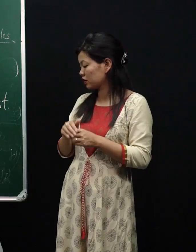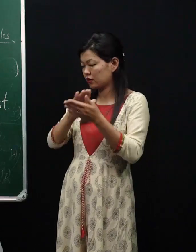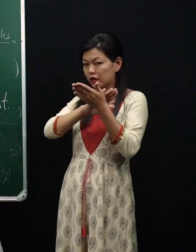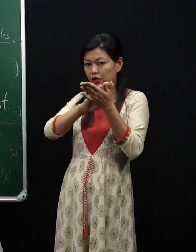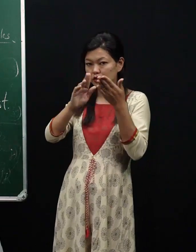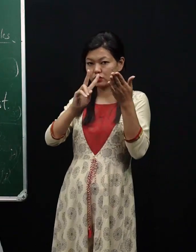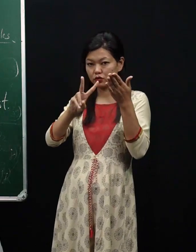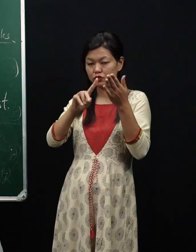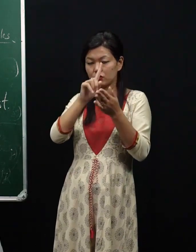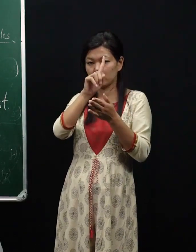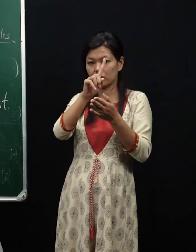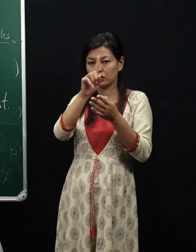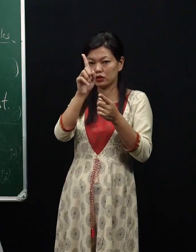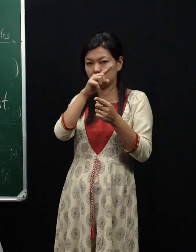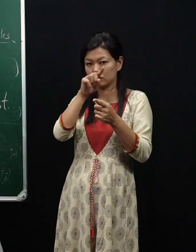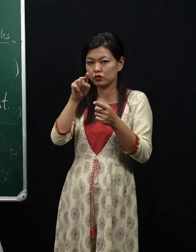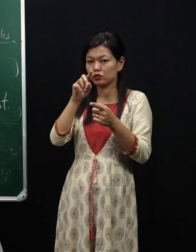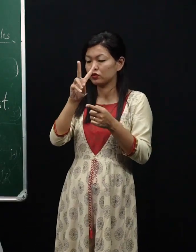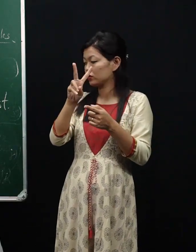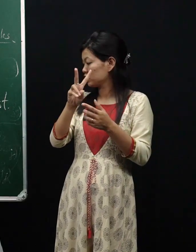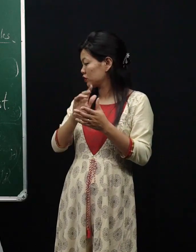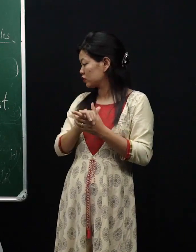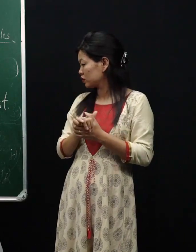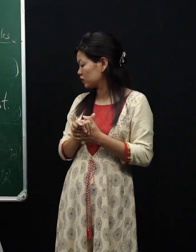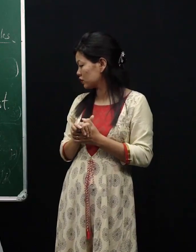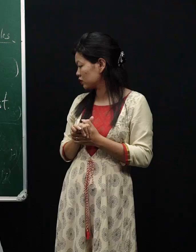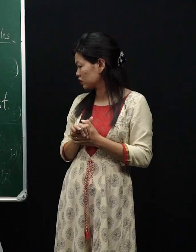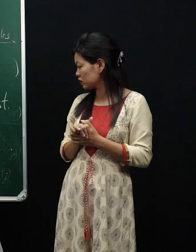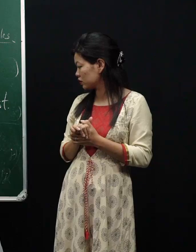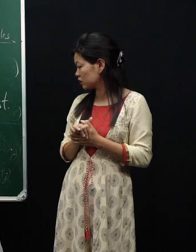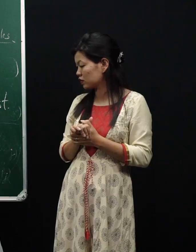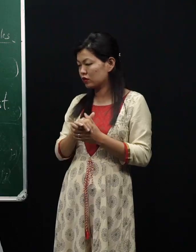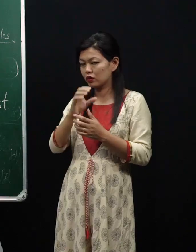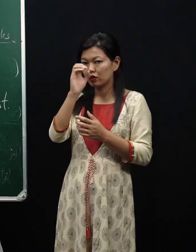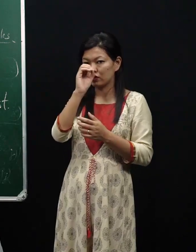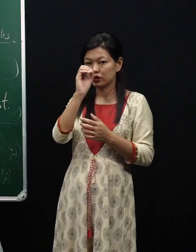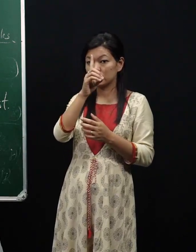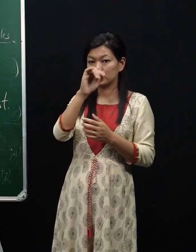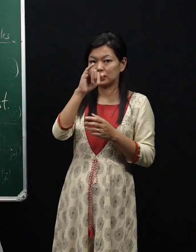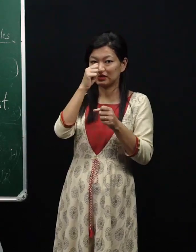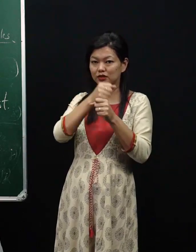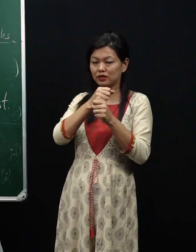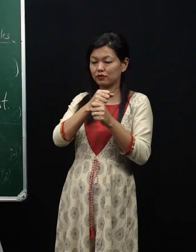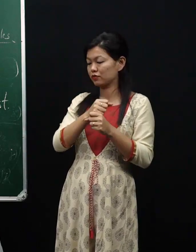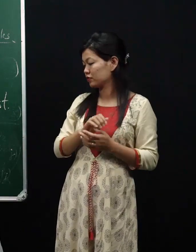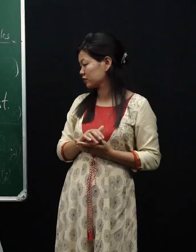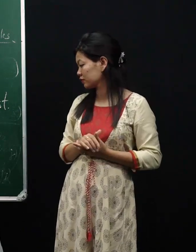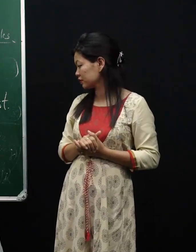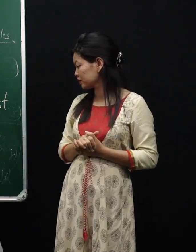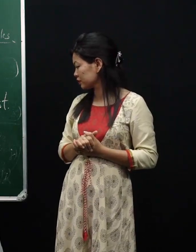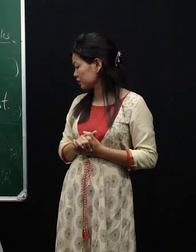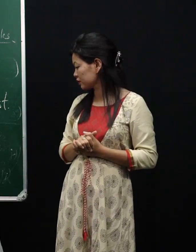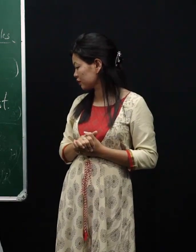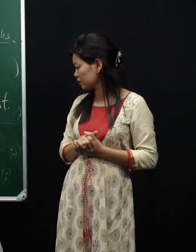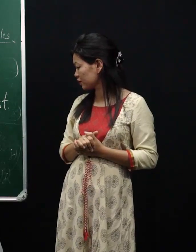will be 2. Clear? 2 hydrogen. And this oxygen is 16, right? So we'll